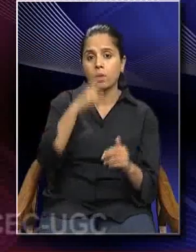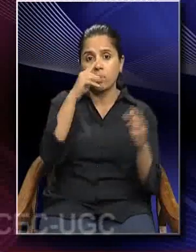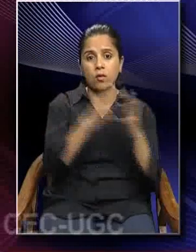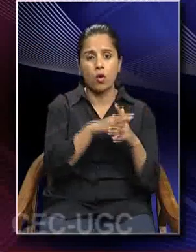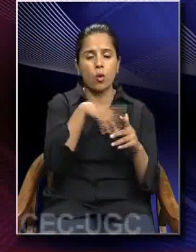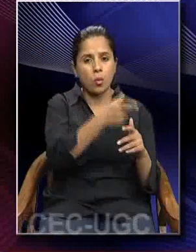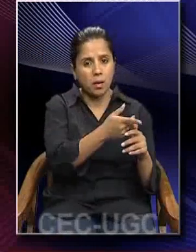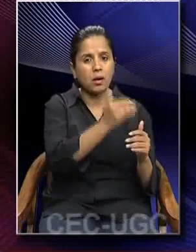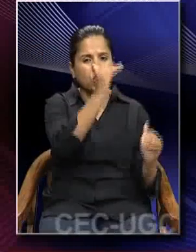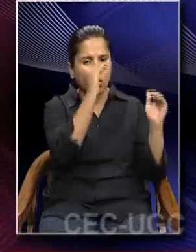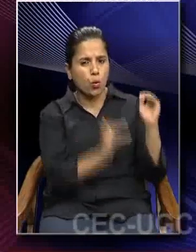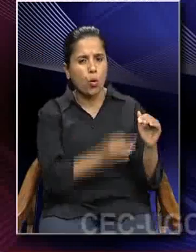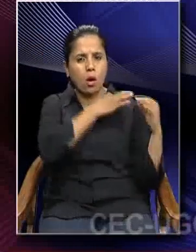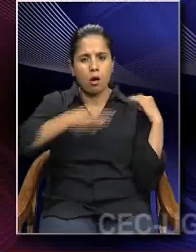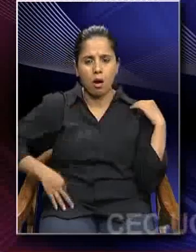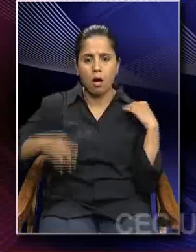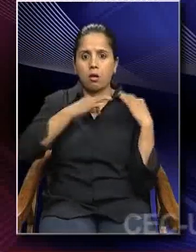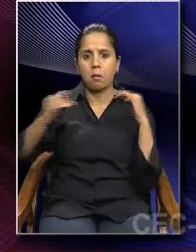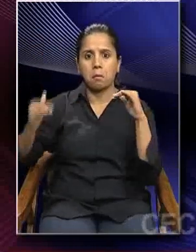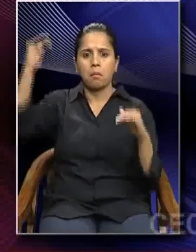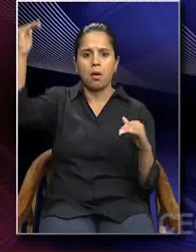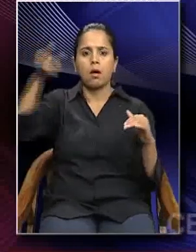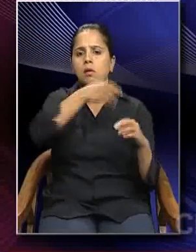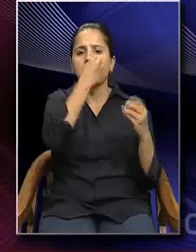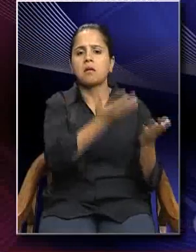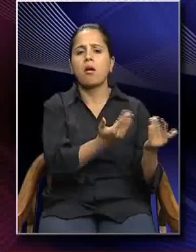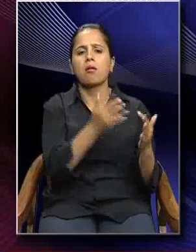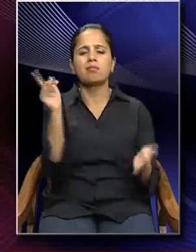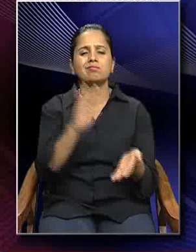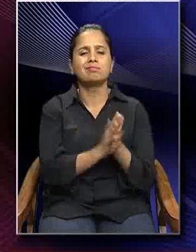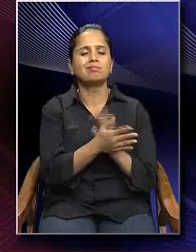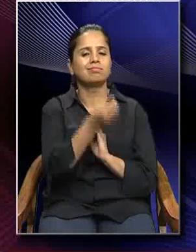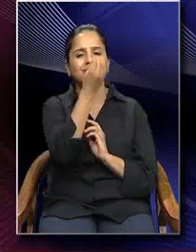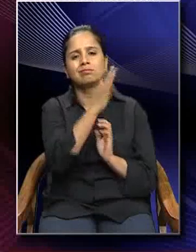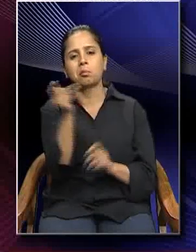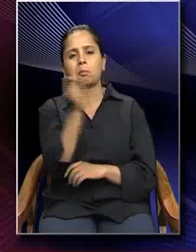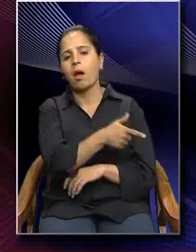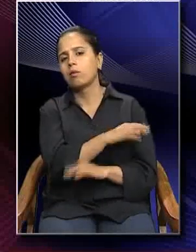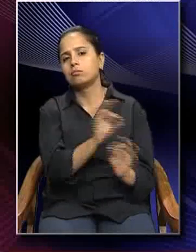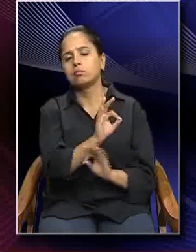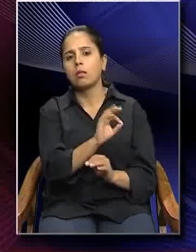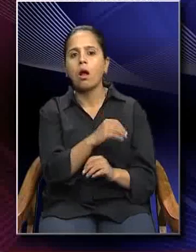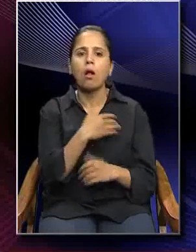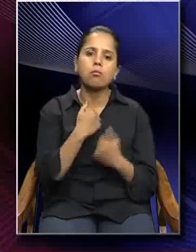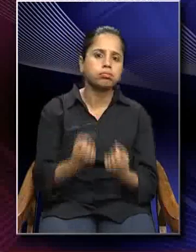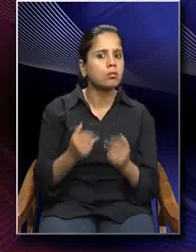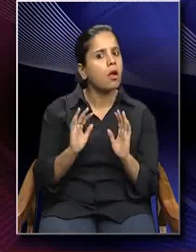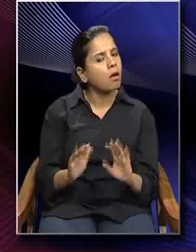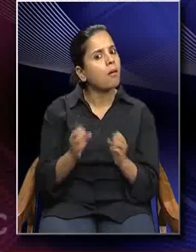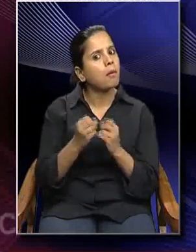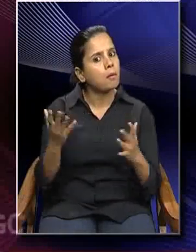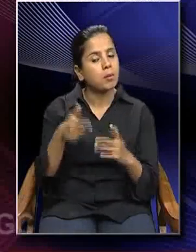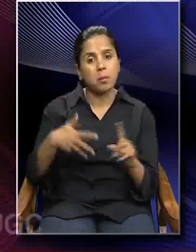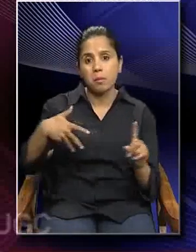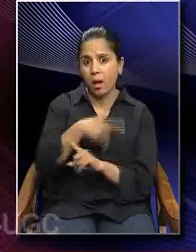lower castes were easily available without any payment. In this background,